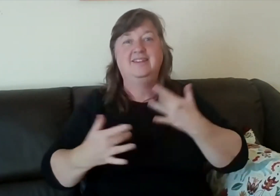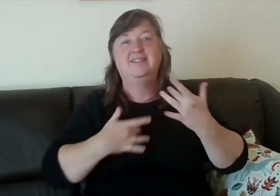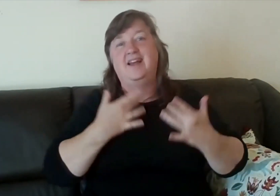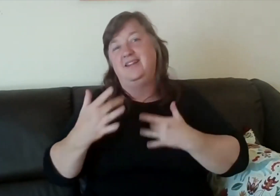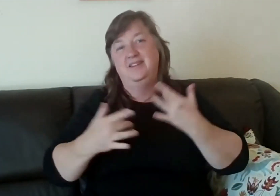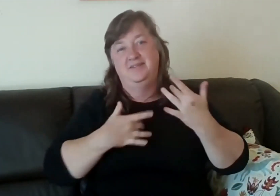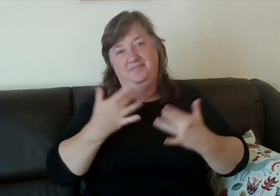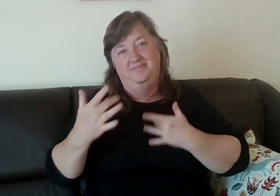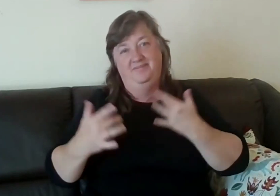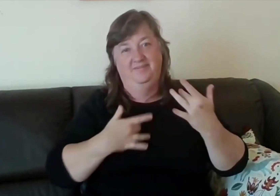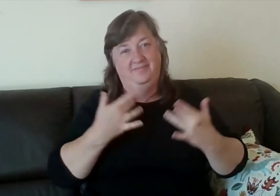Excited.